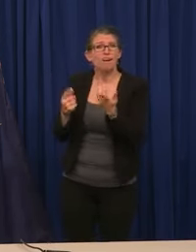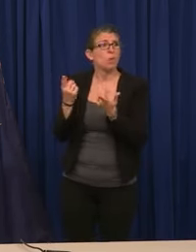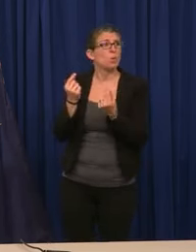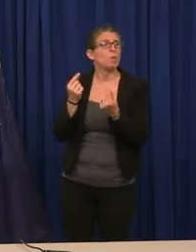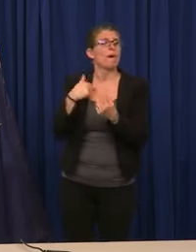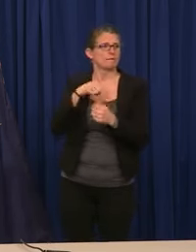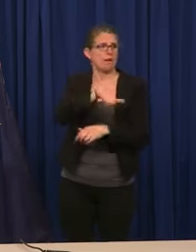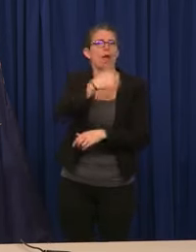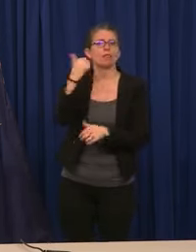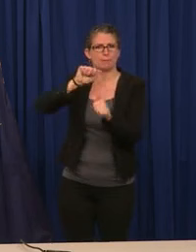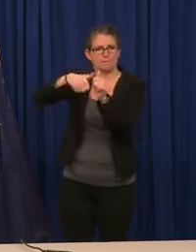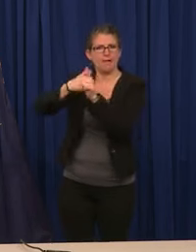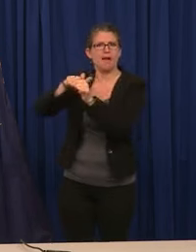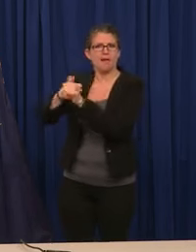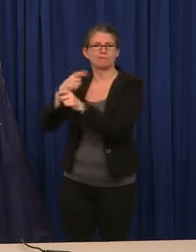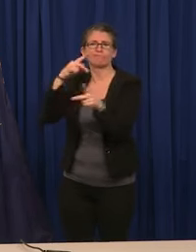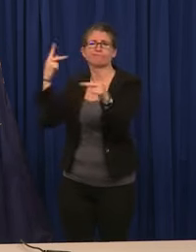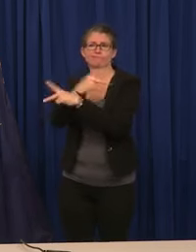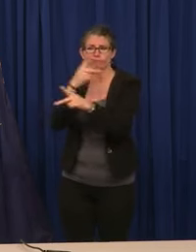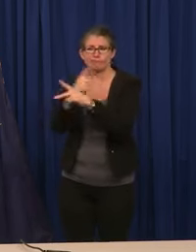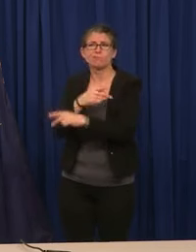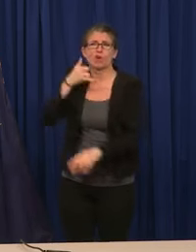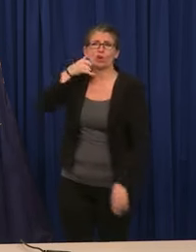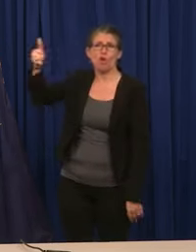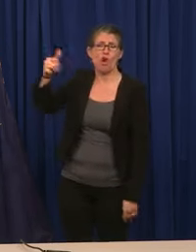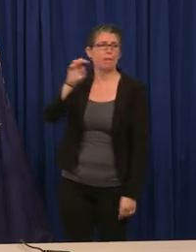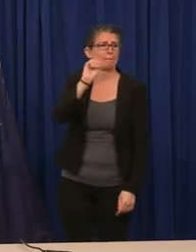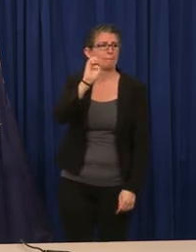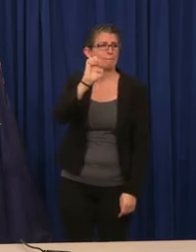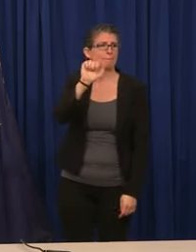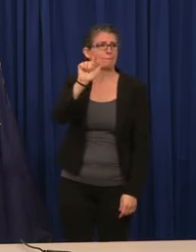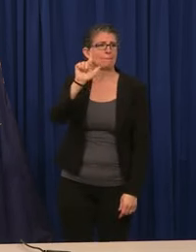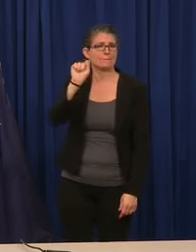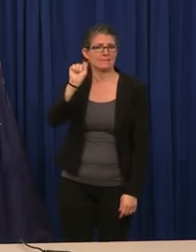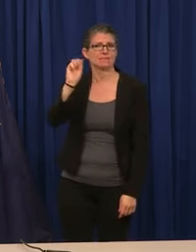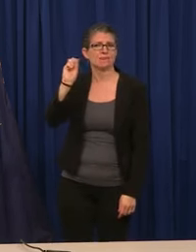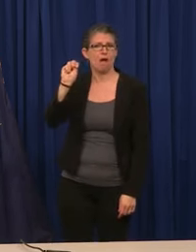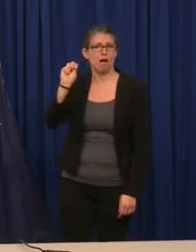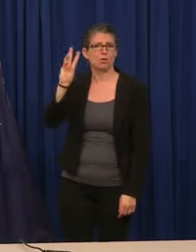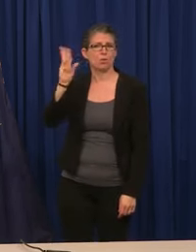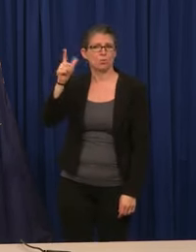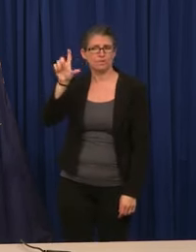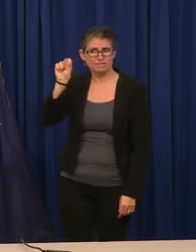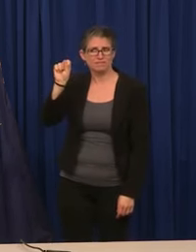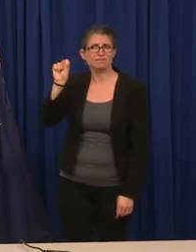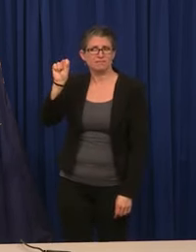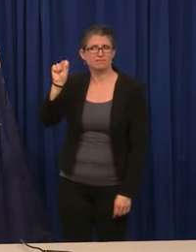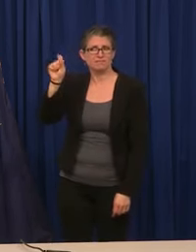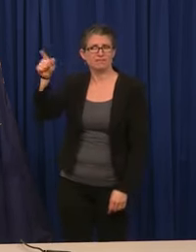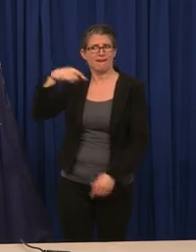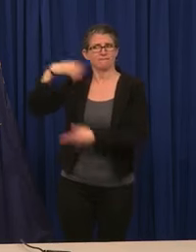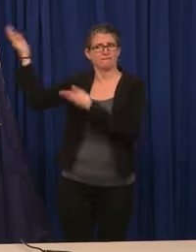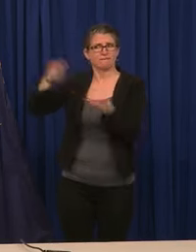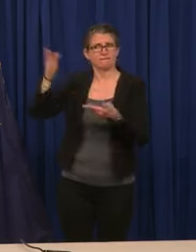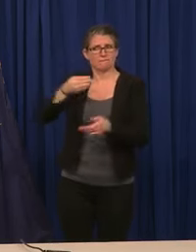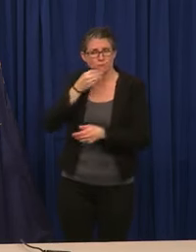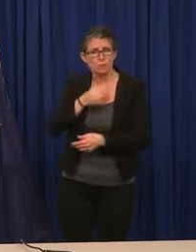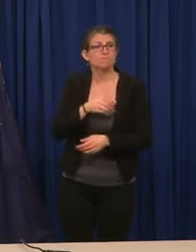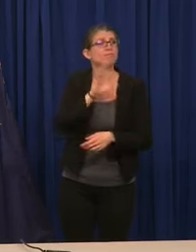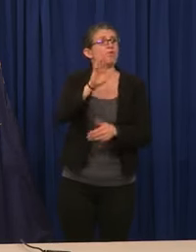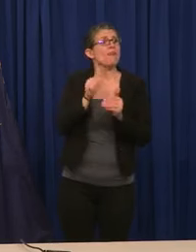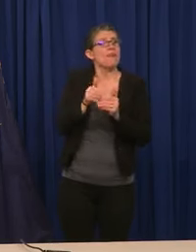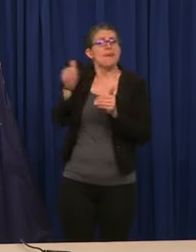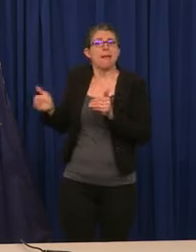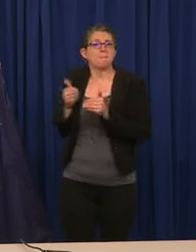shop for them. But my recommendation is for seniors, individuals who have pre-existing health